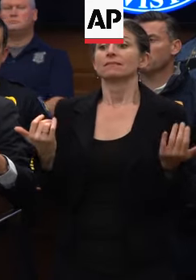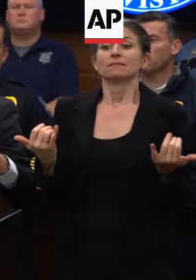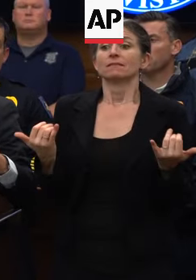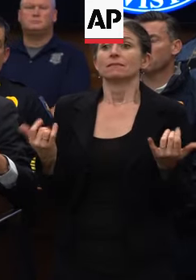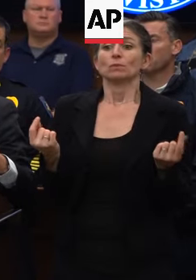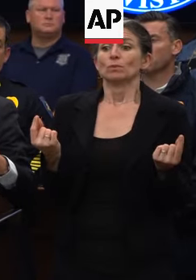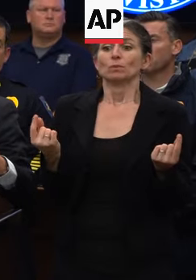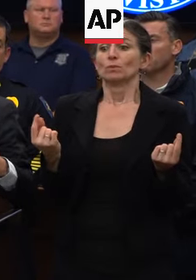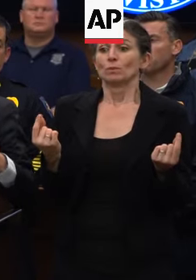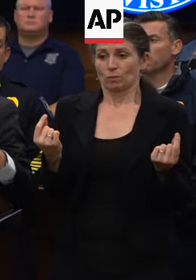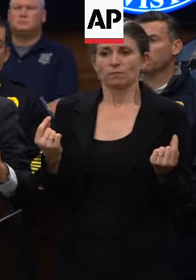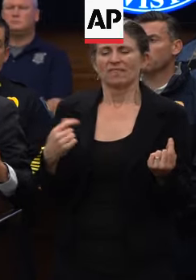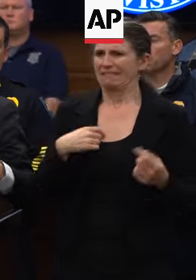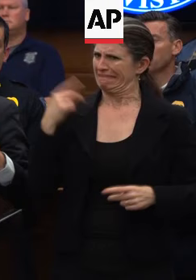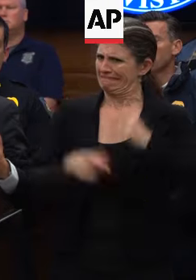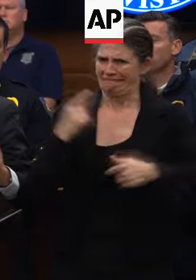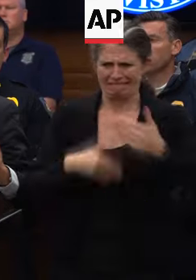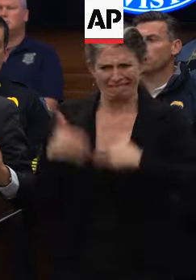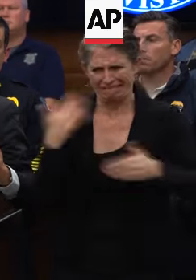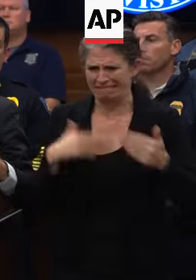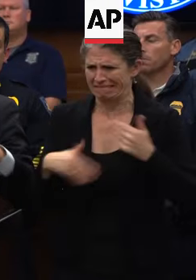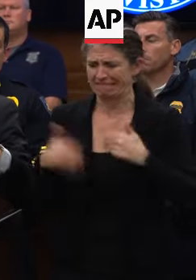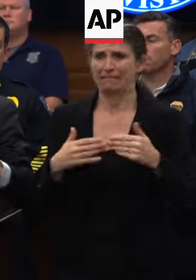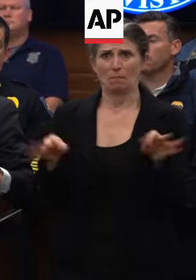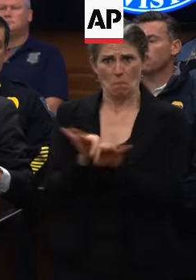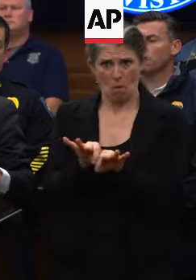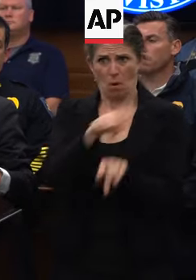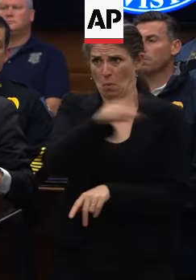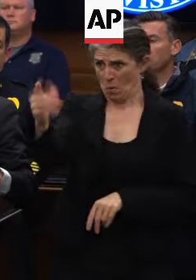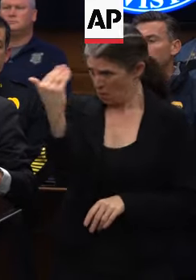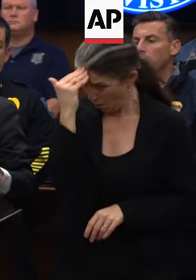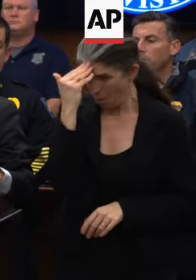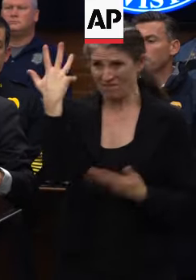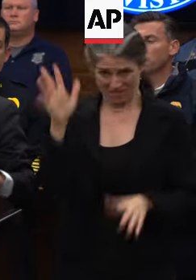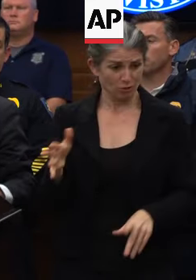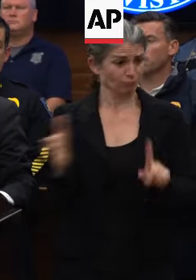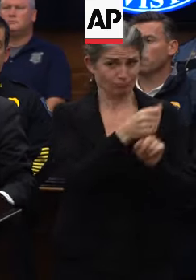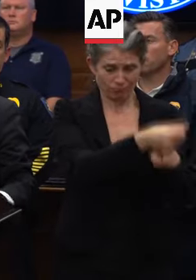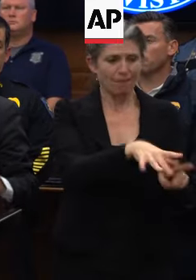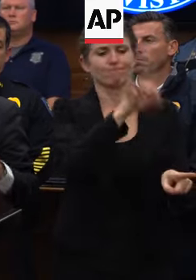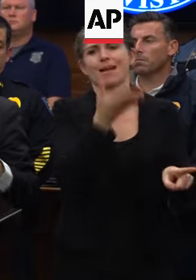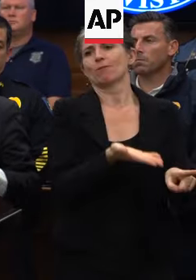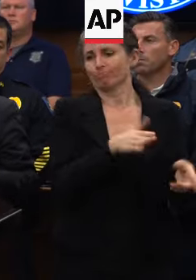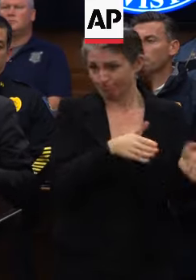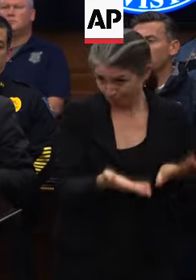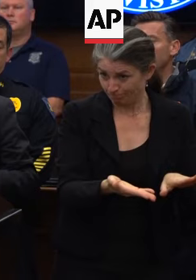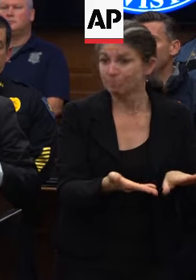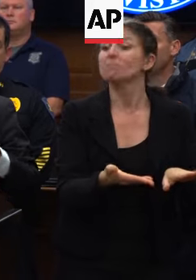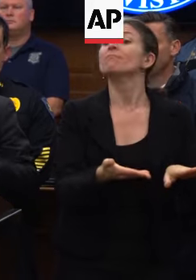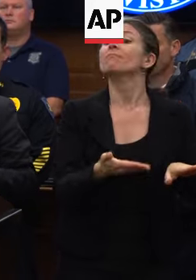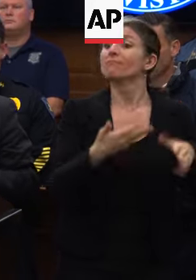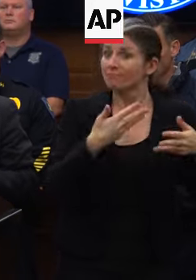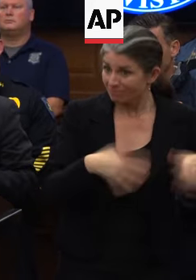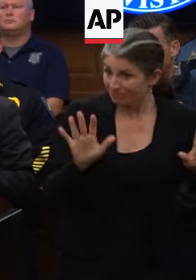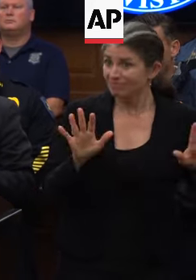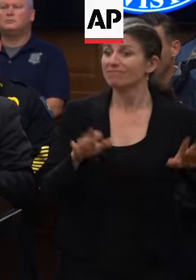as fast as we can in the sense that we want to provide closure and information, but also slow things down a little bit because we need to look at video evidence. We